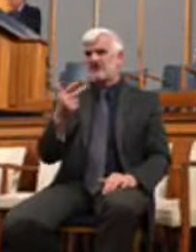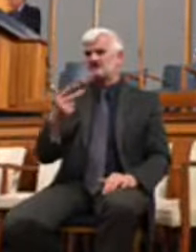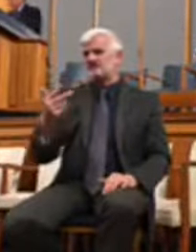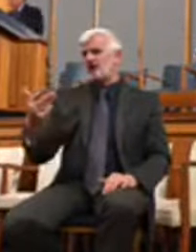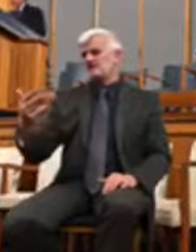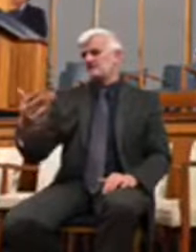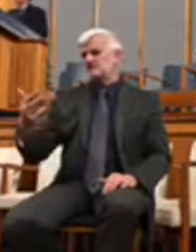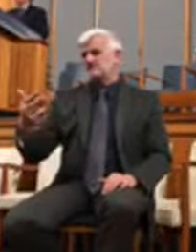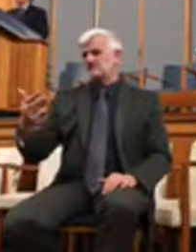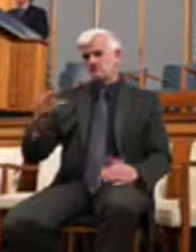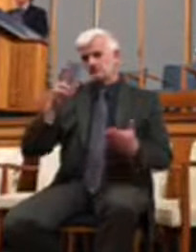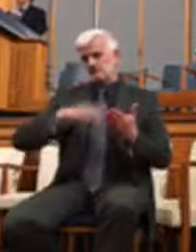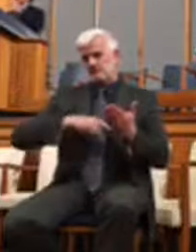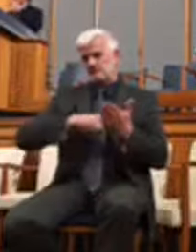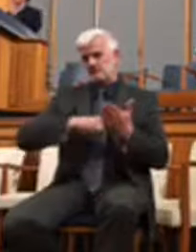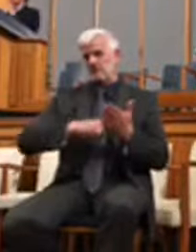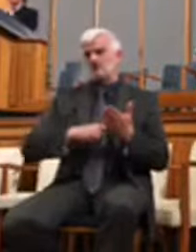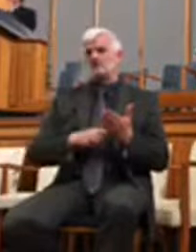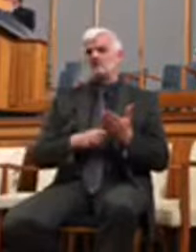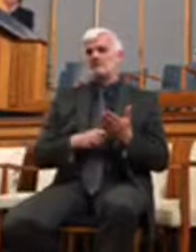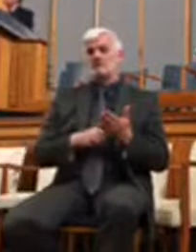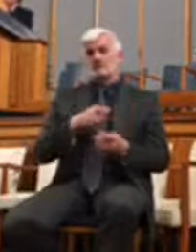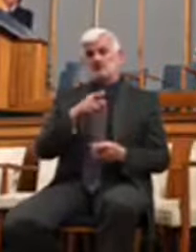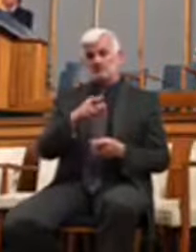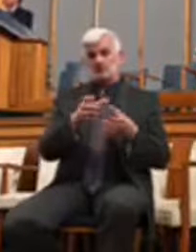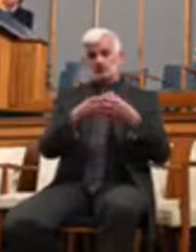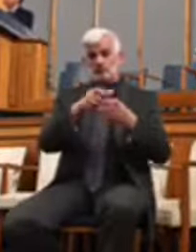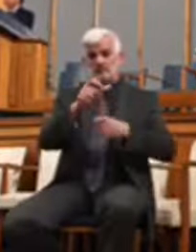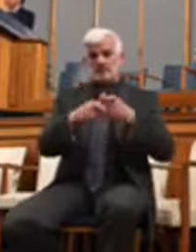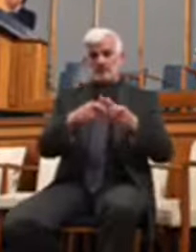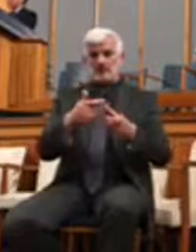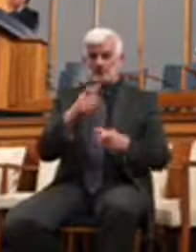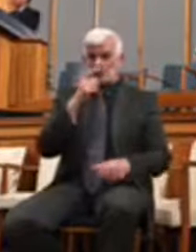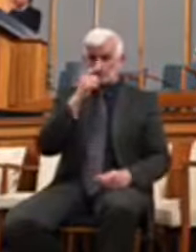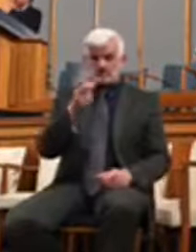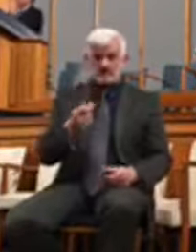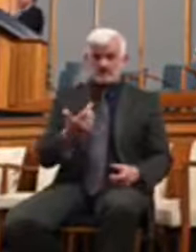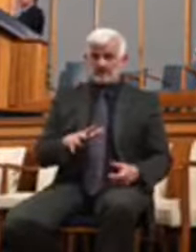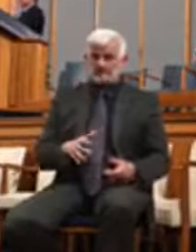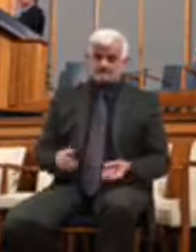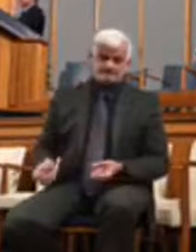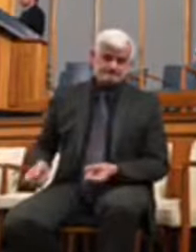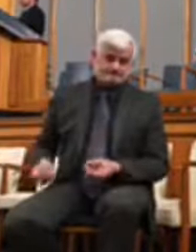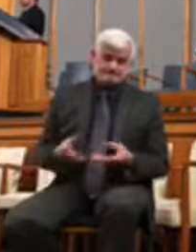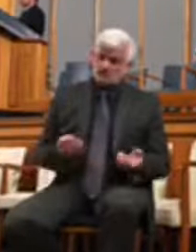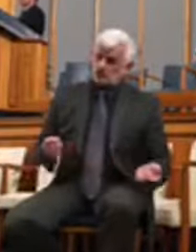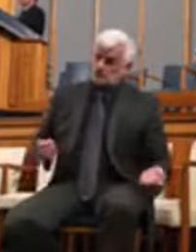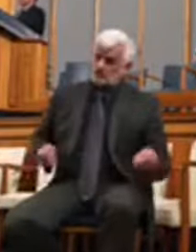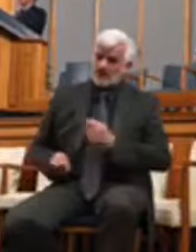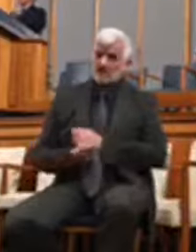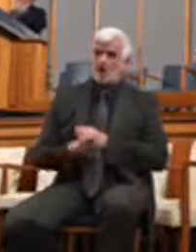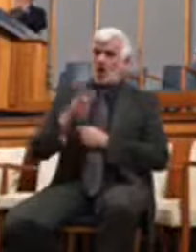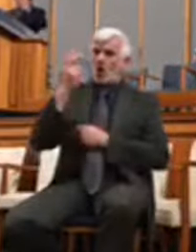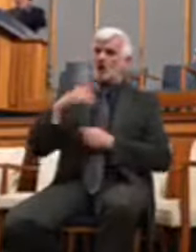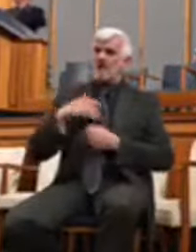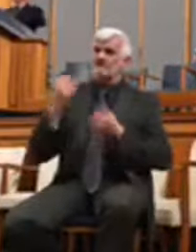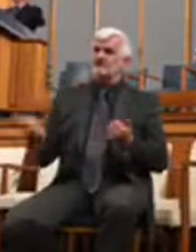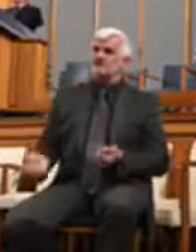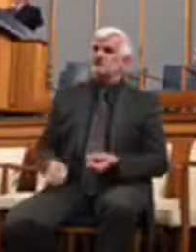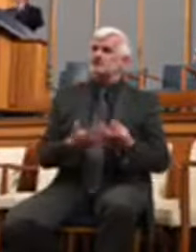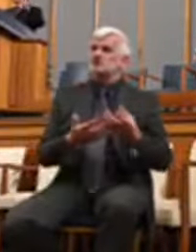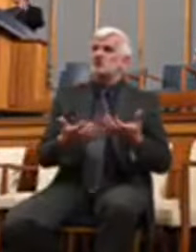It's all there. And to show that they have really repented and they have forsaken their old life, they brought